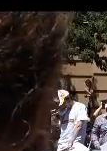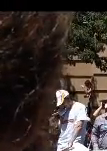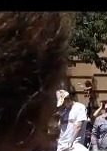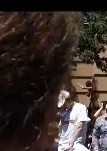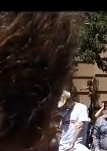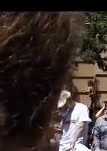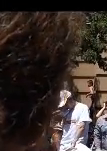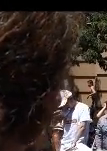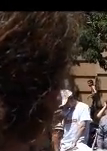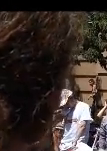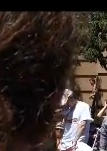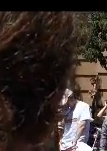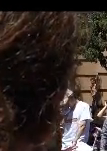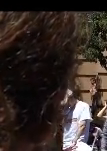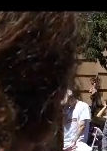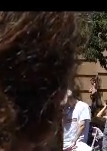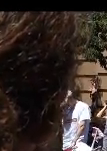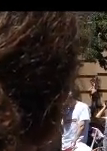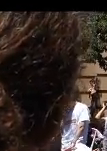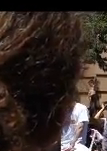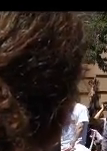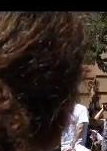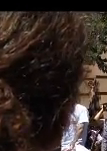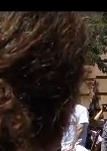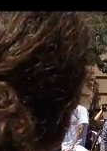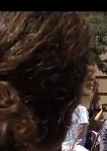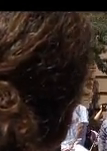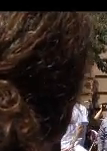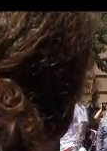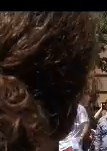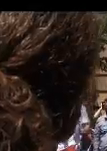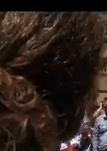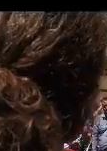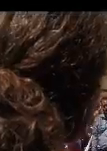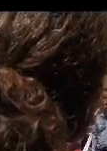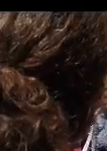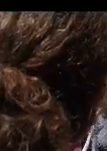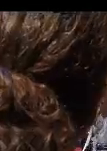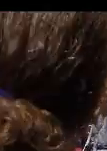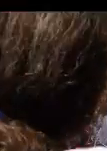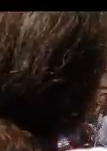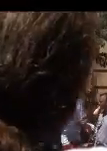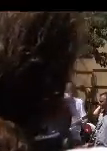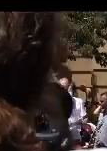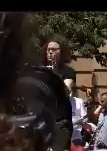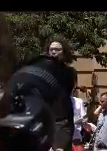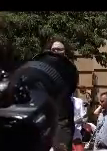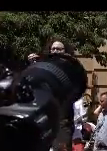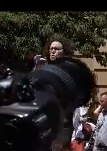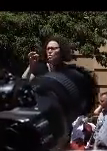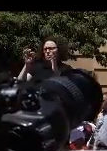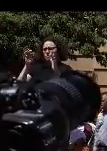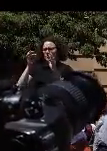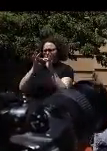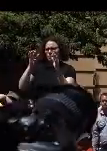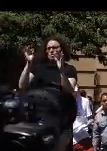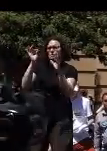of control that Campbell Newman is Bjelke-Petersen in a new form. Shame!